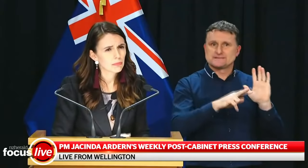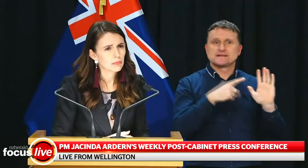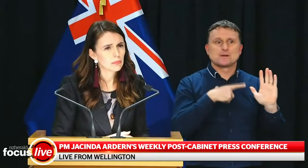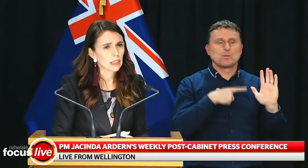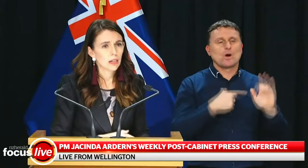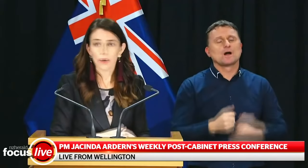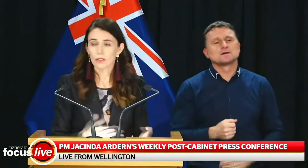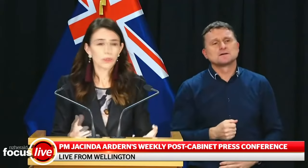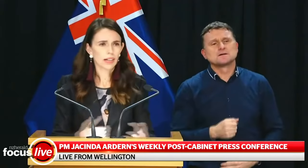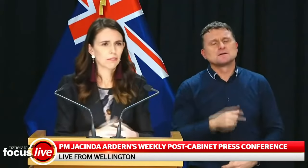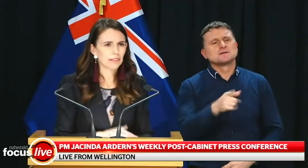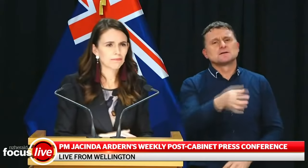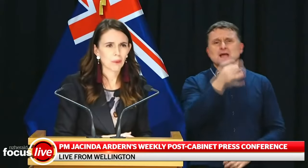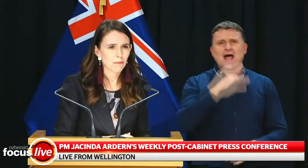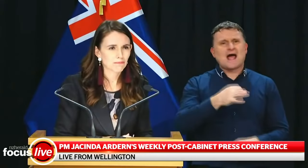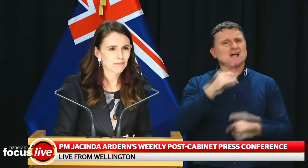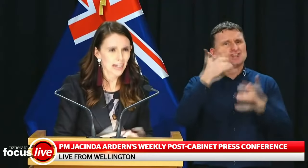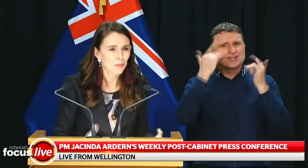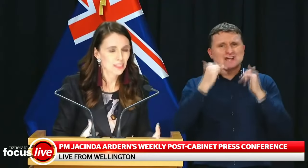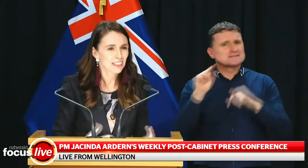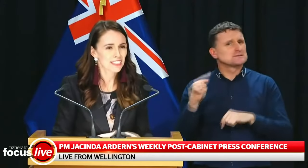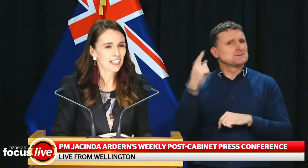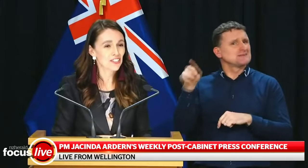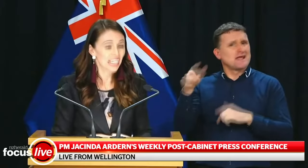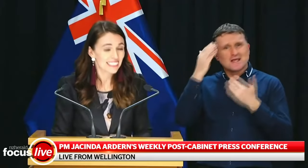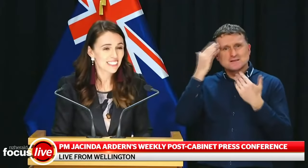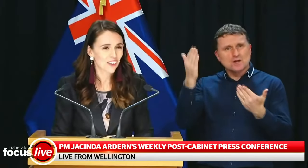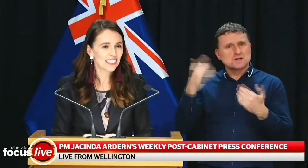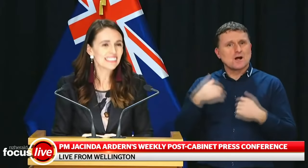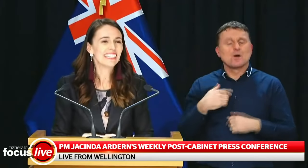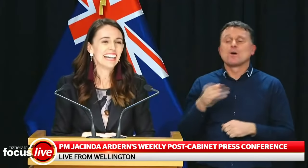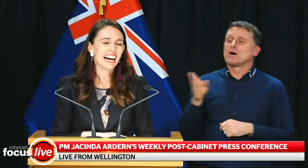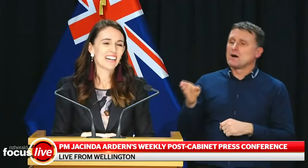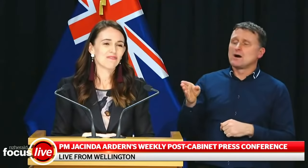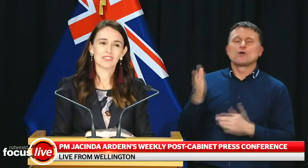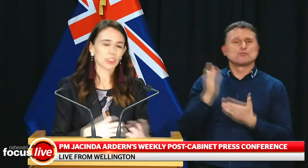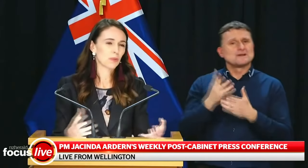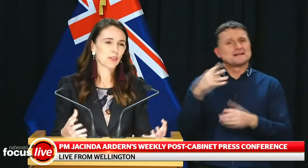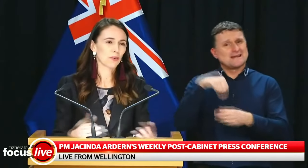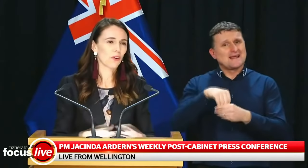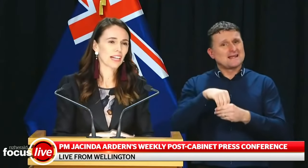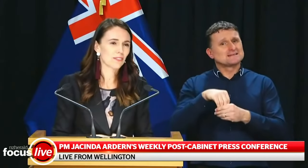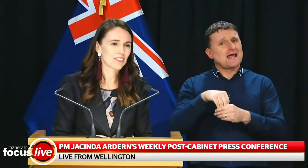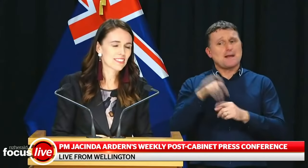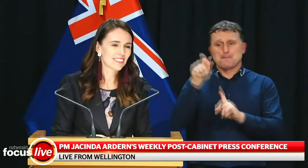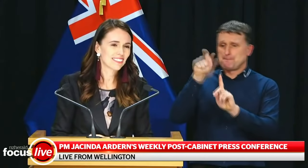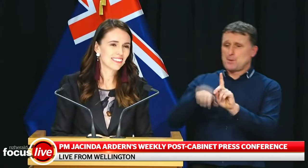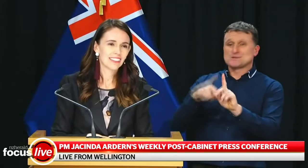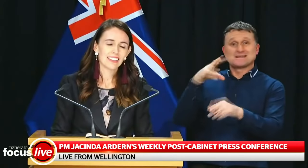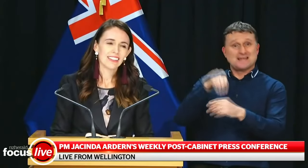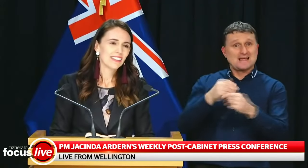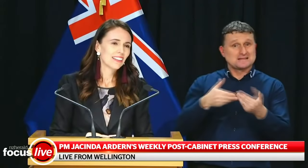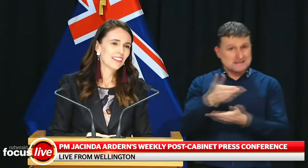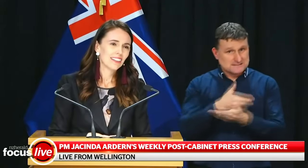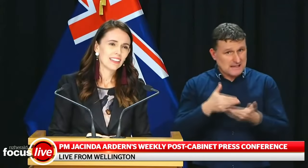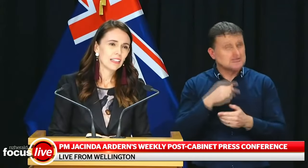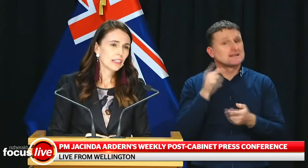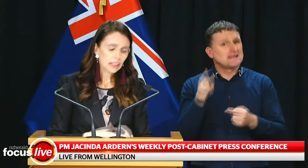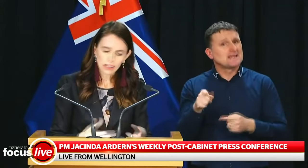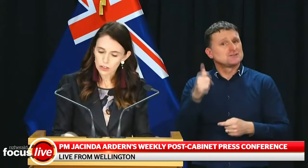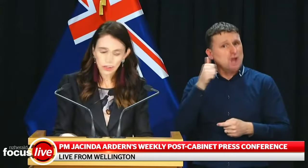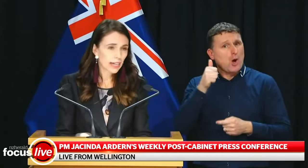know that? Oh, look, he was in the discussion. He did know it. Just whether or not he was in the press conference about